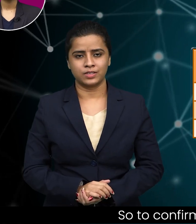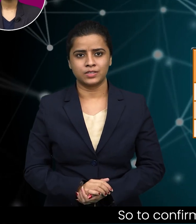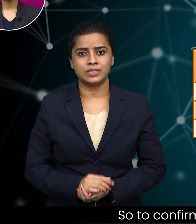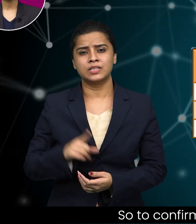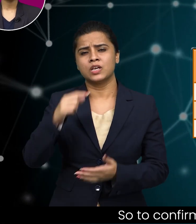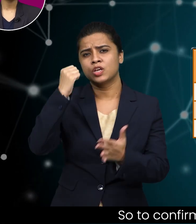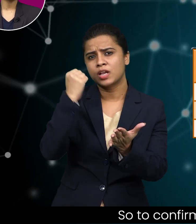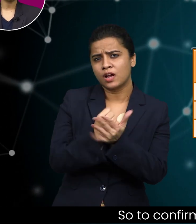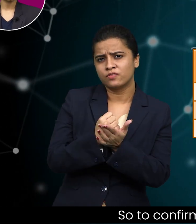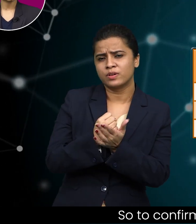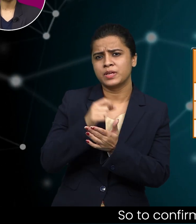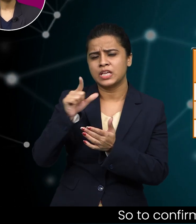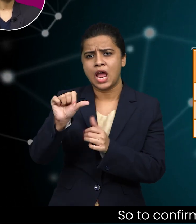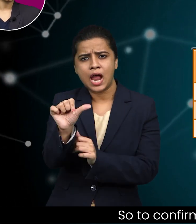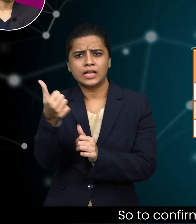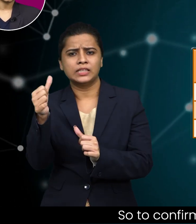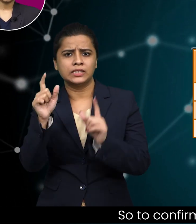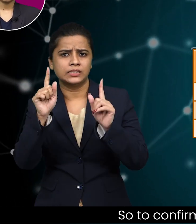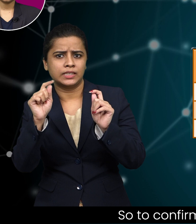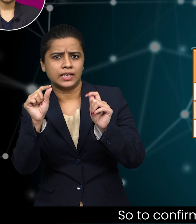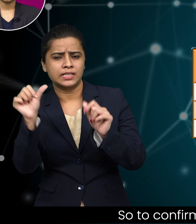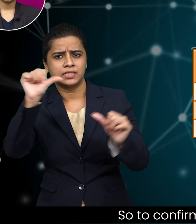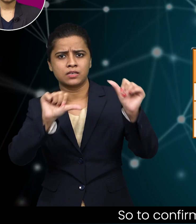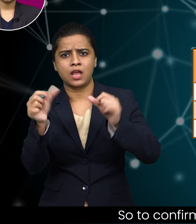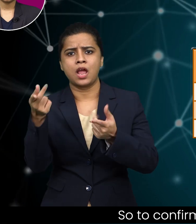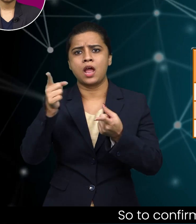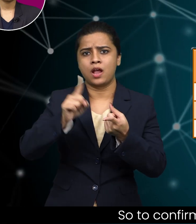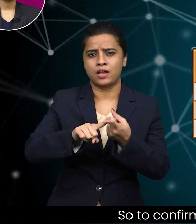So, to confirm, he did another test.